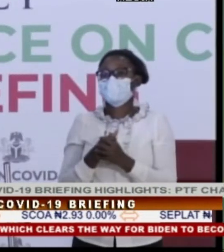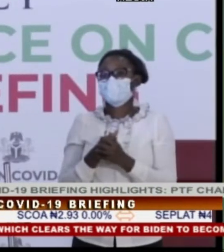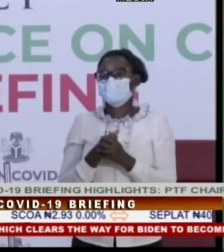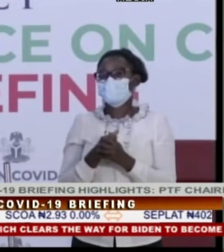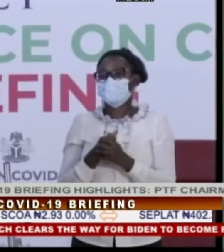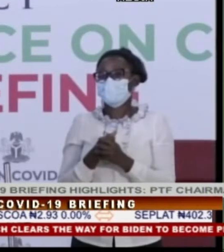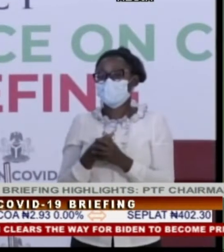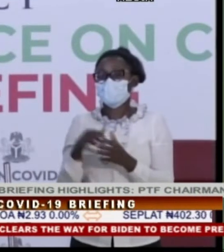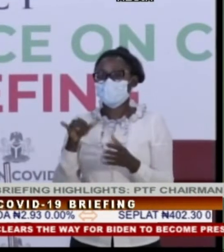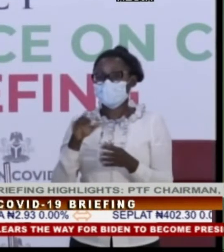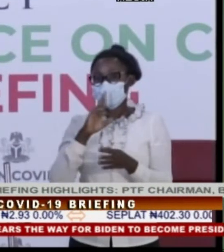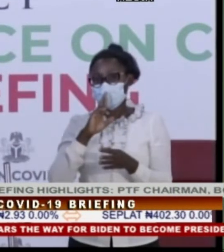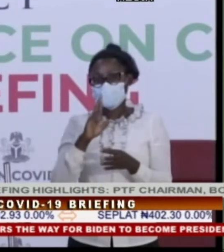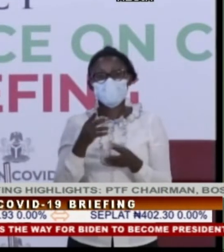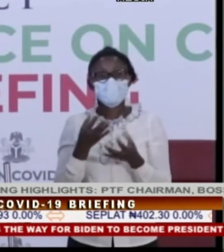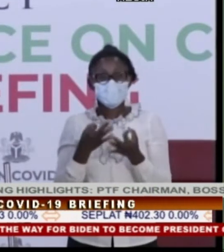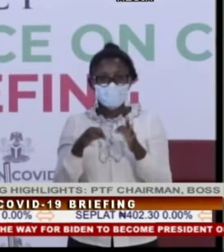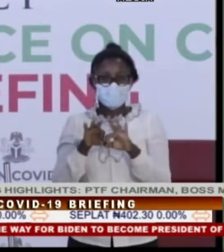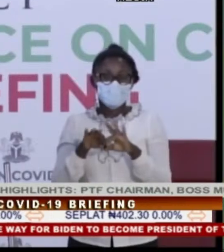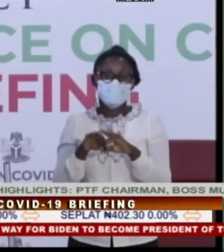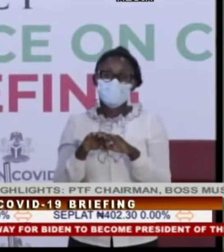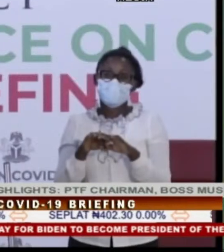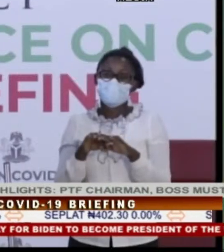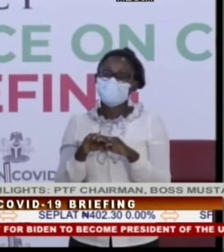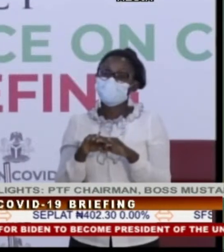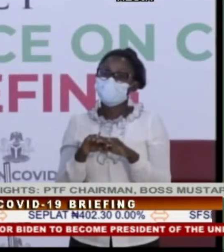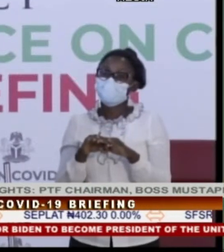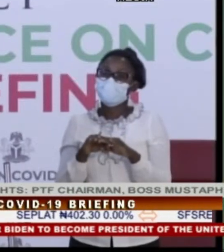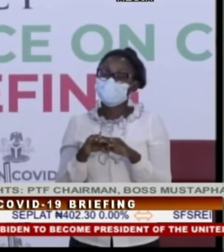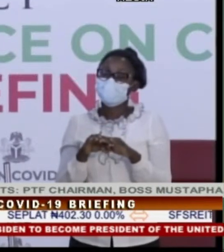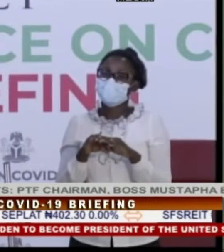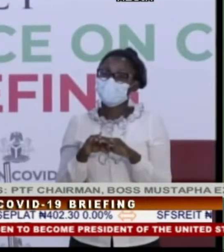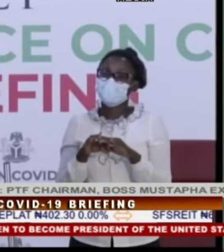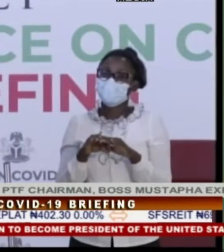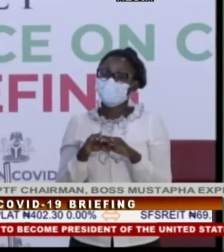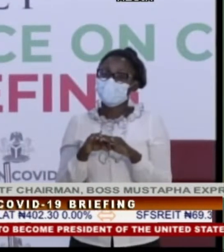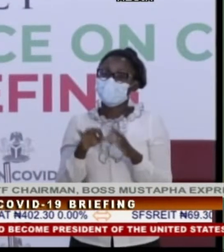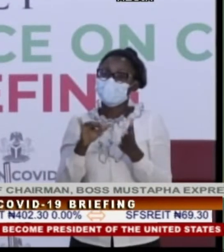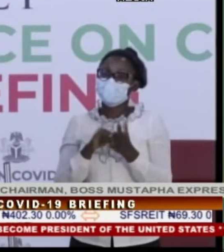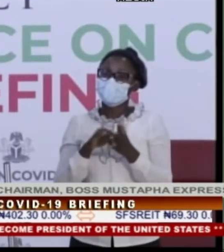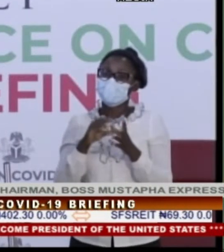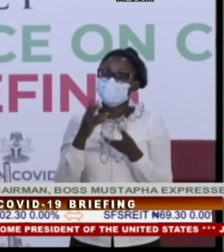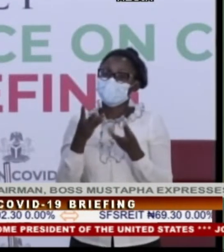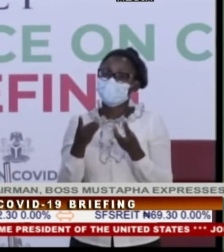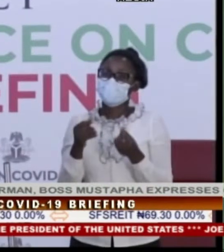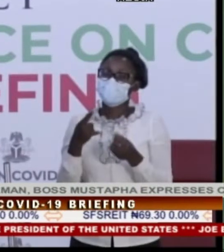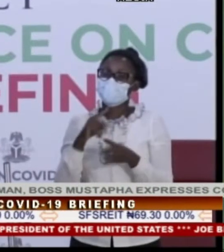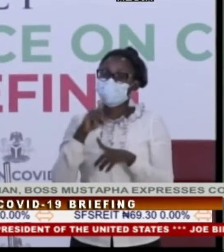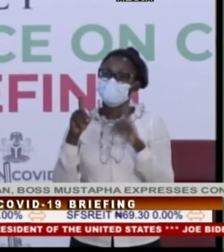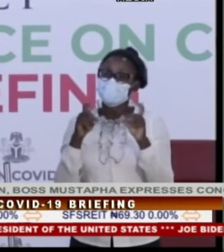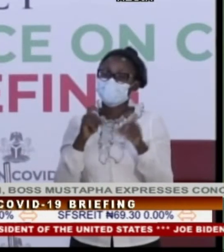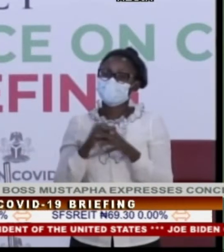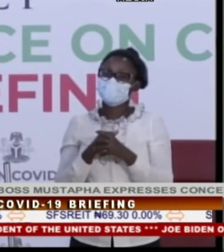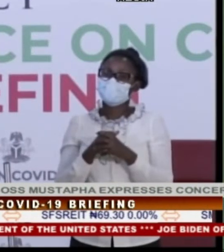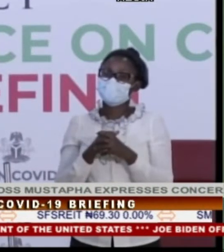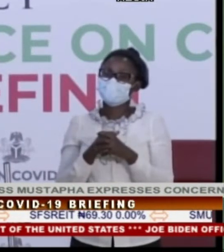the vital elements of patients. So that has been adequately provided for.